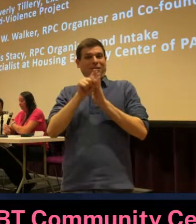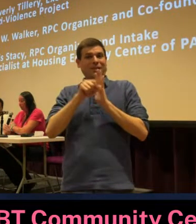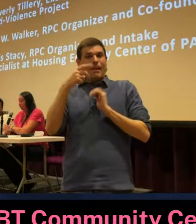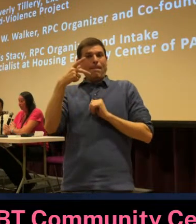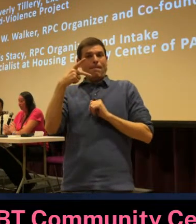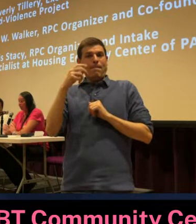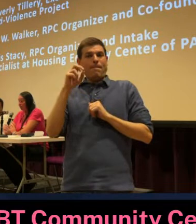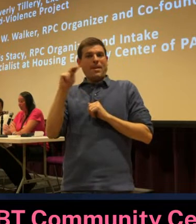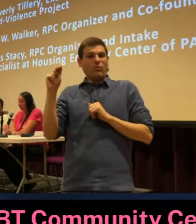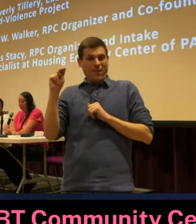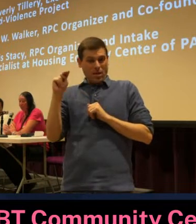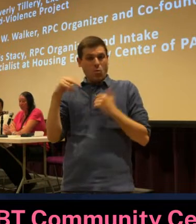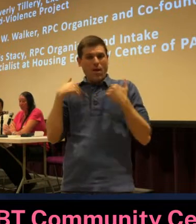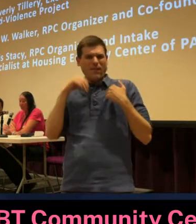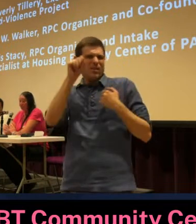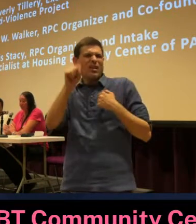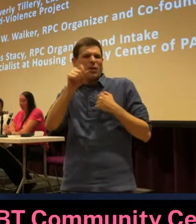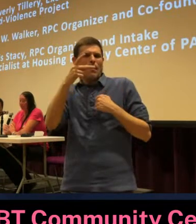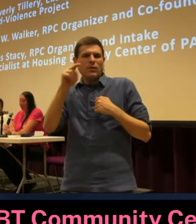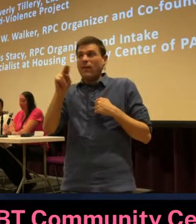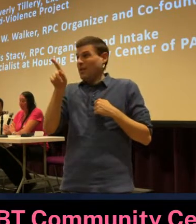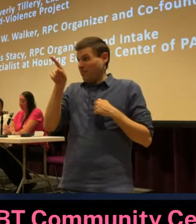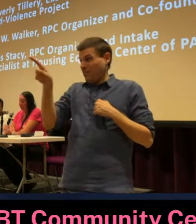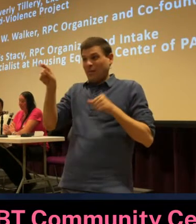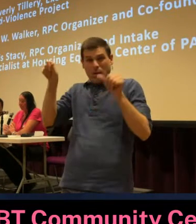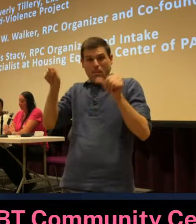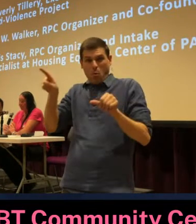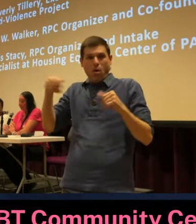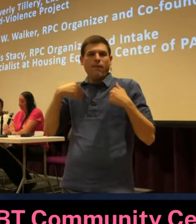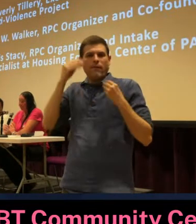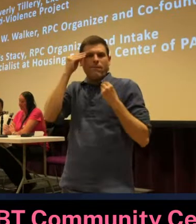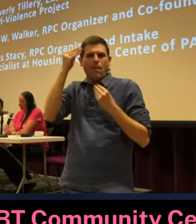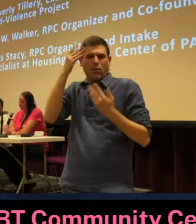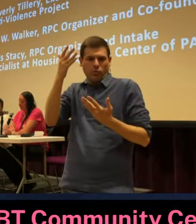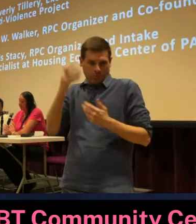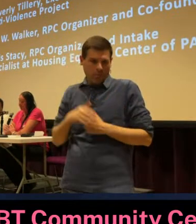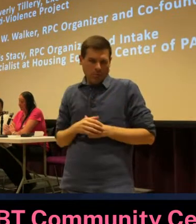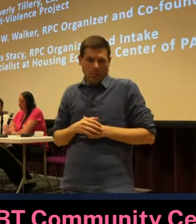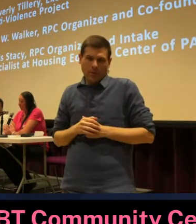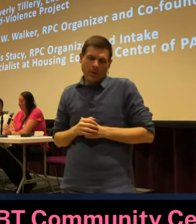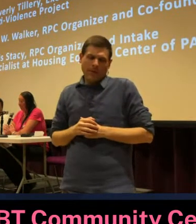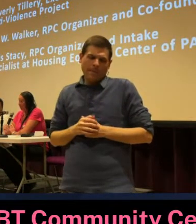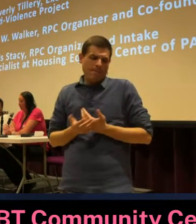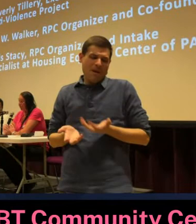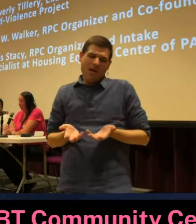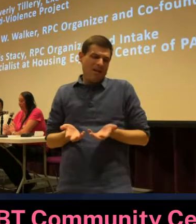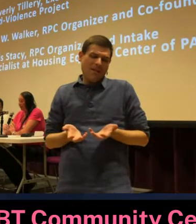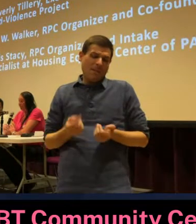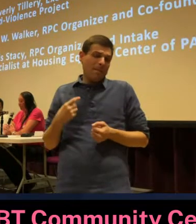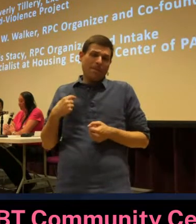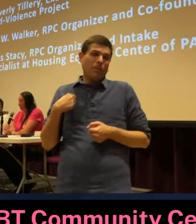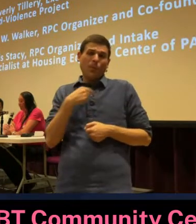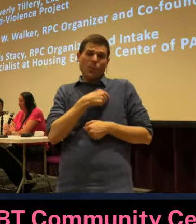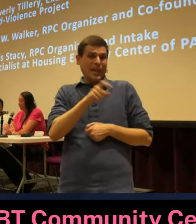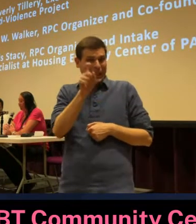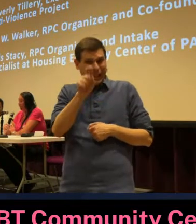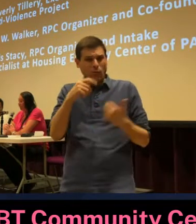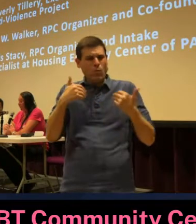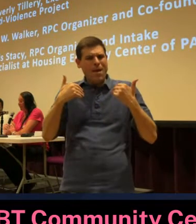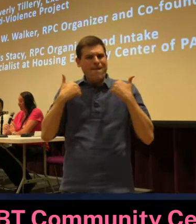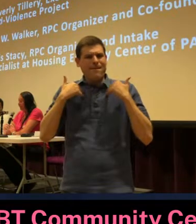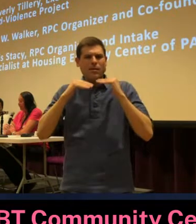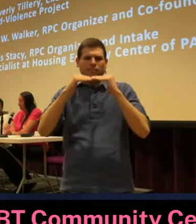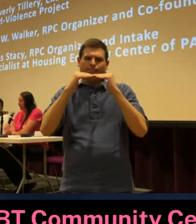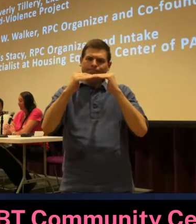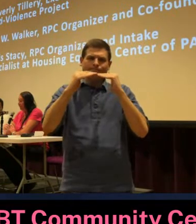listed on the bulletin board. We need to be able to secure housing and make sure that